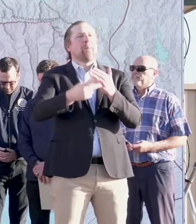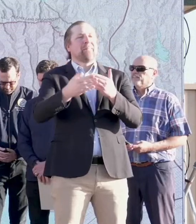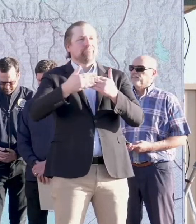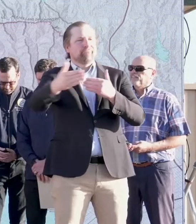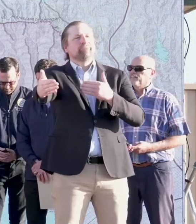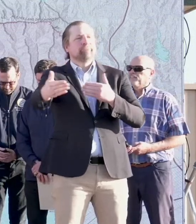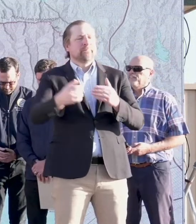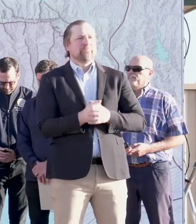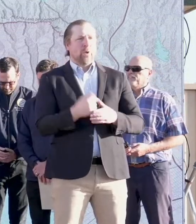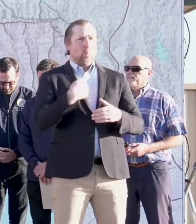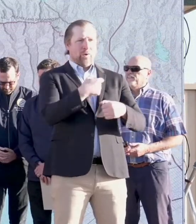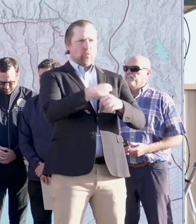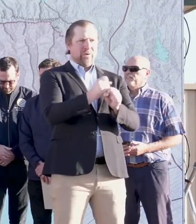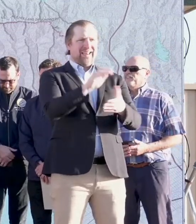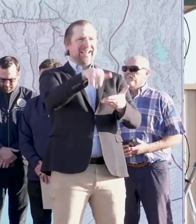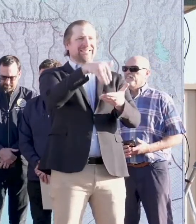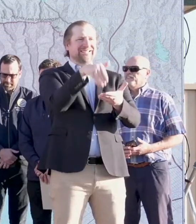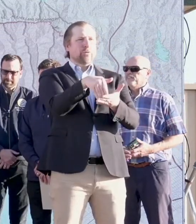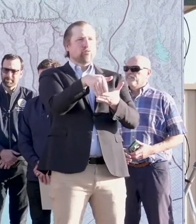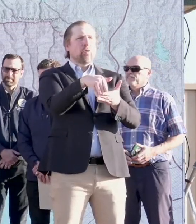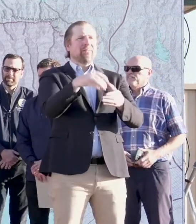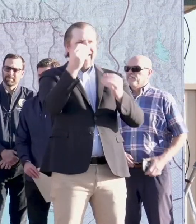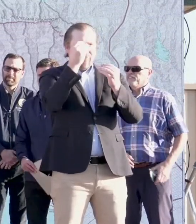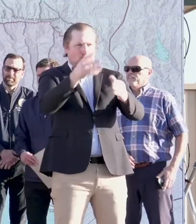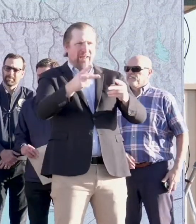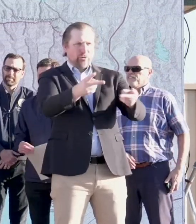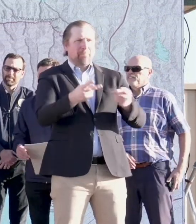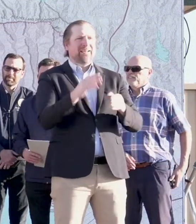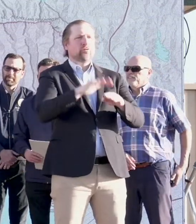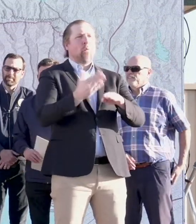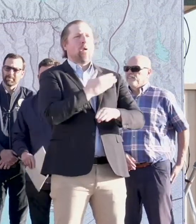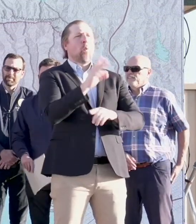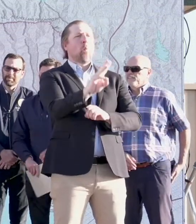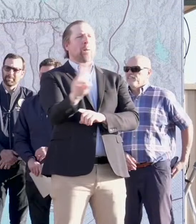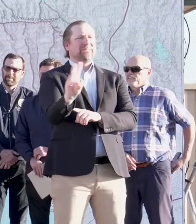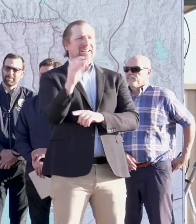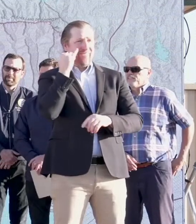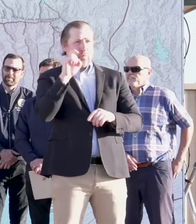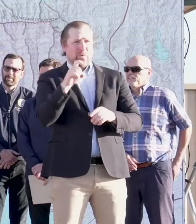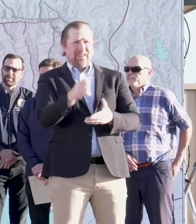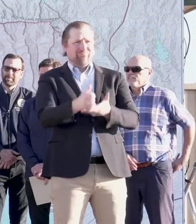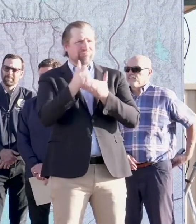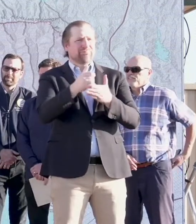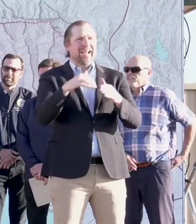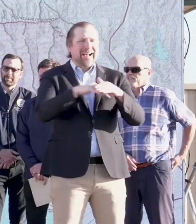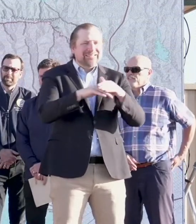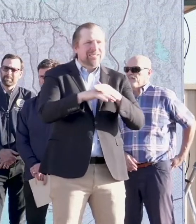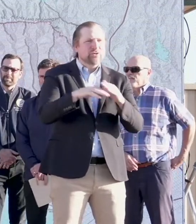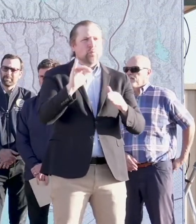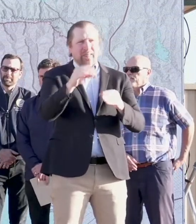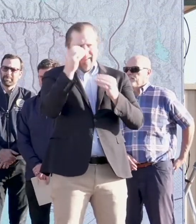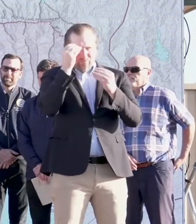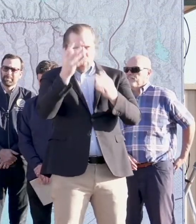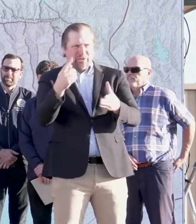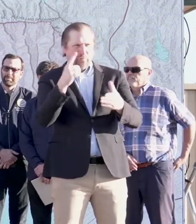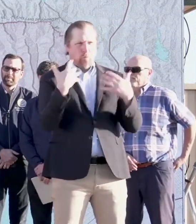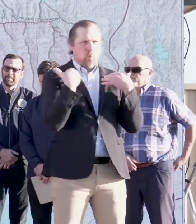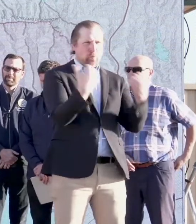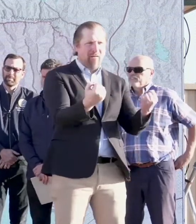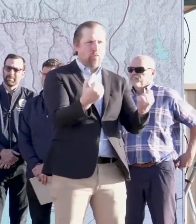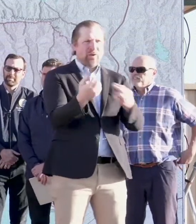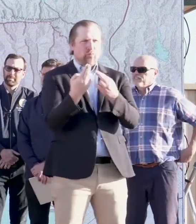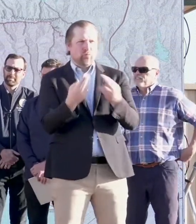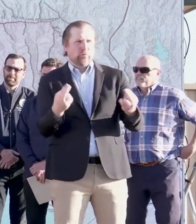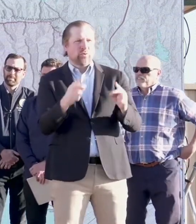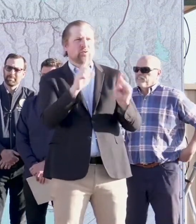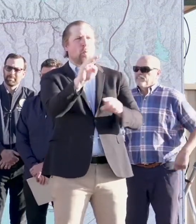we are creating a central hub of information on our website. So if you need any access to immediate information or recovery resources,